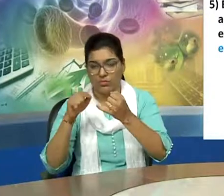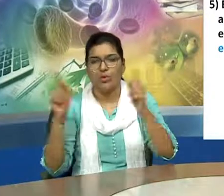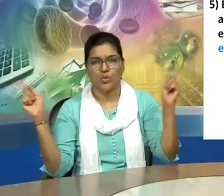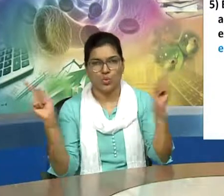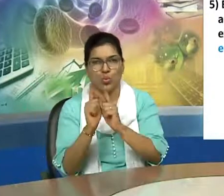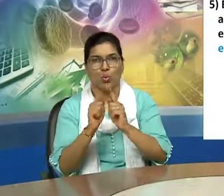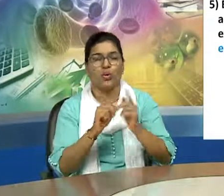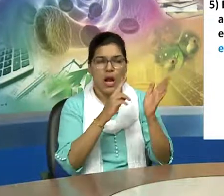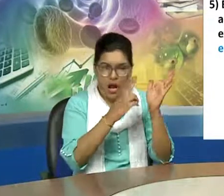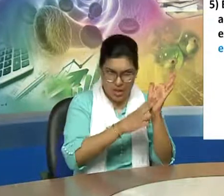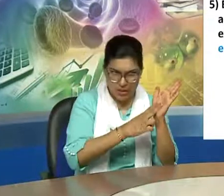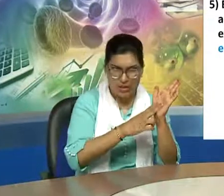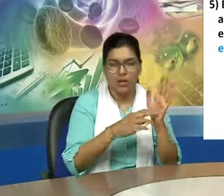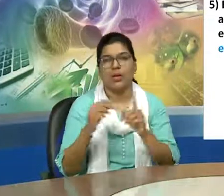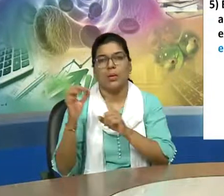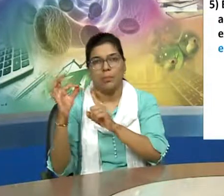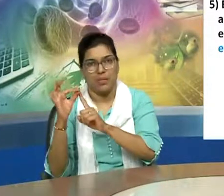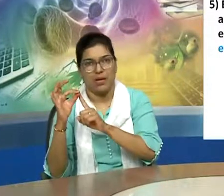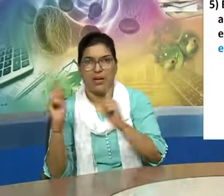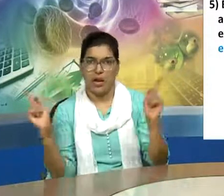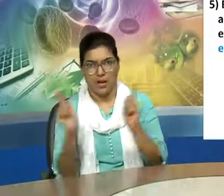So these two chemicals,